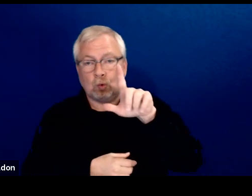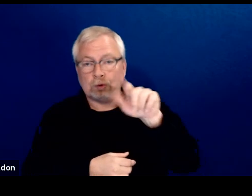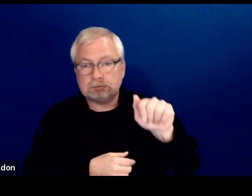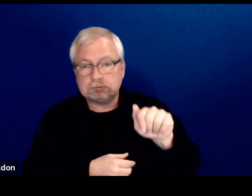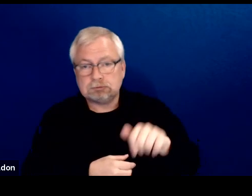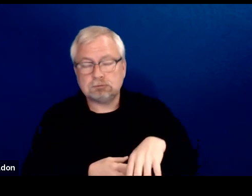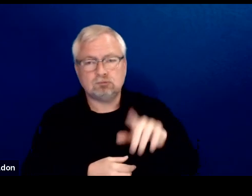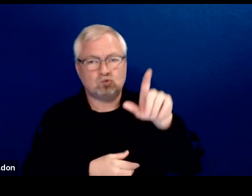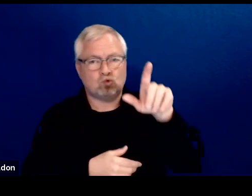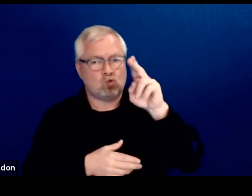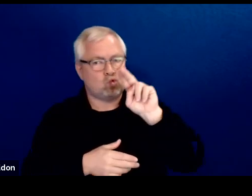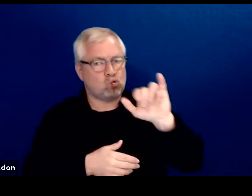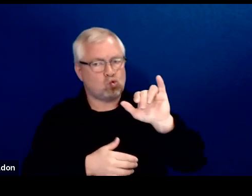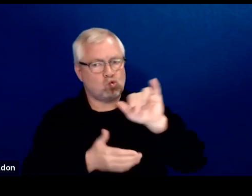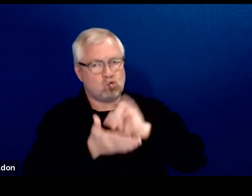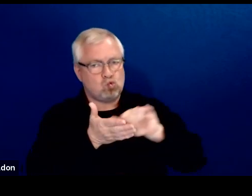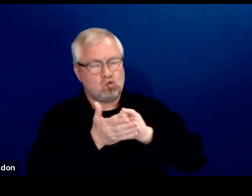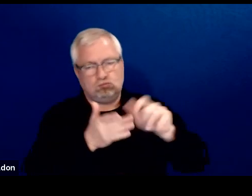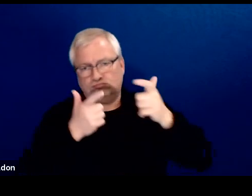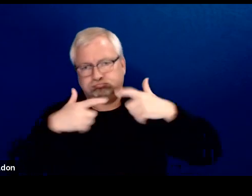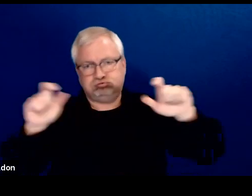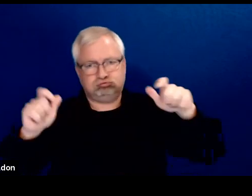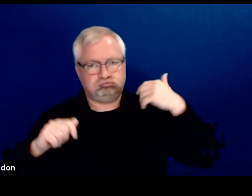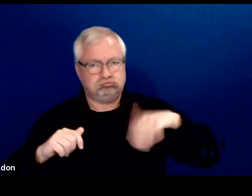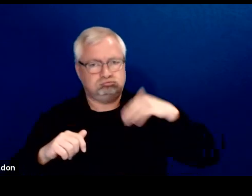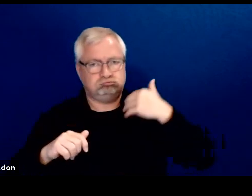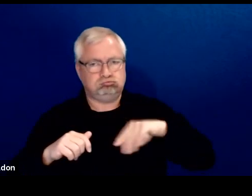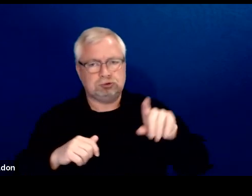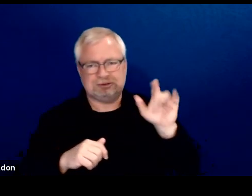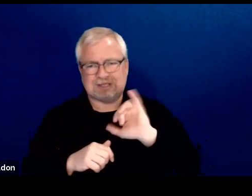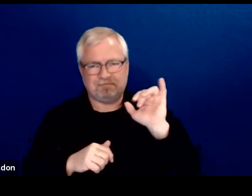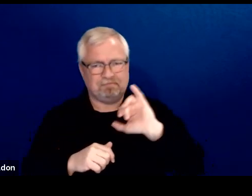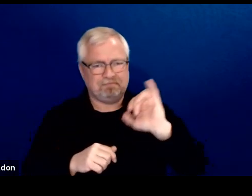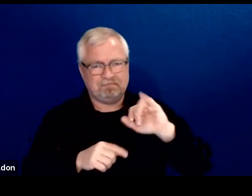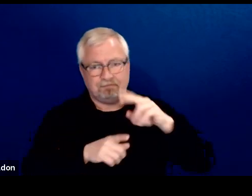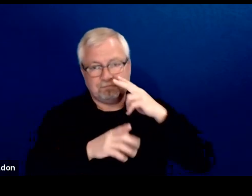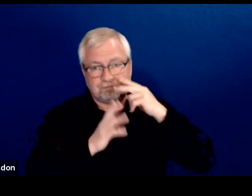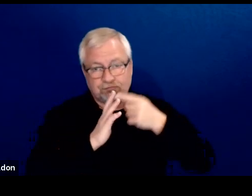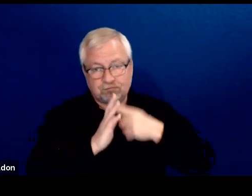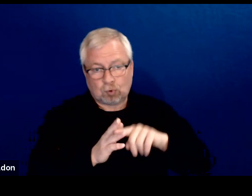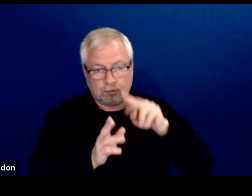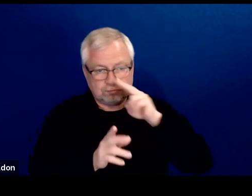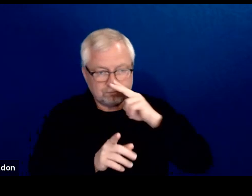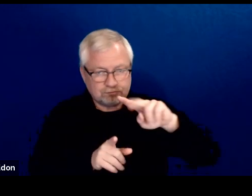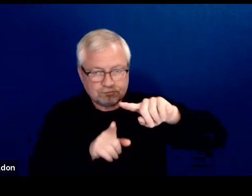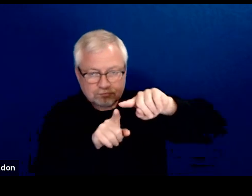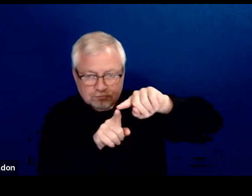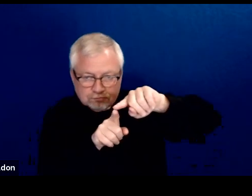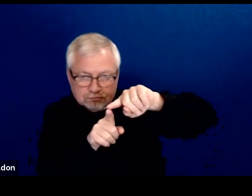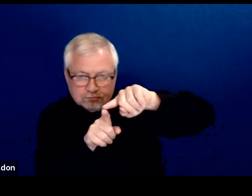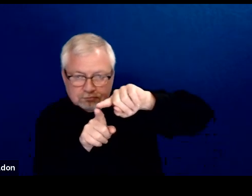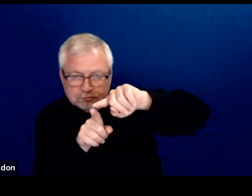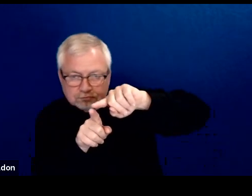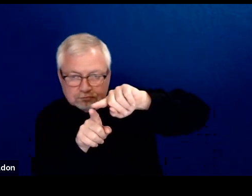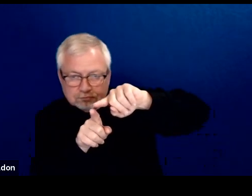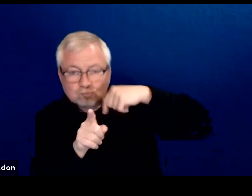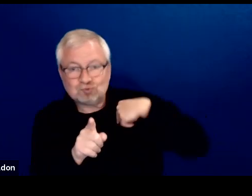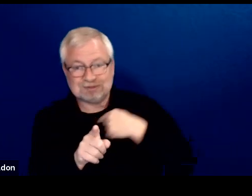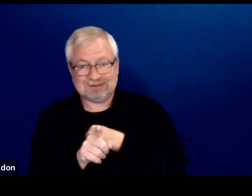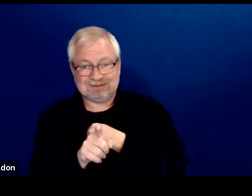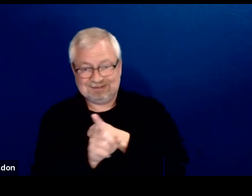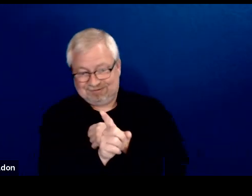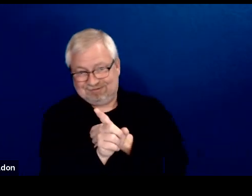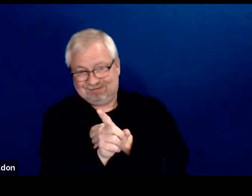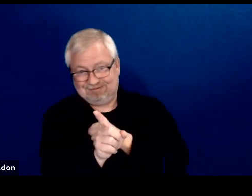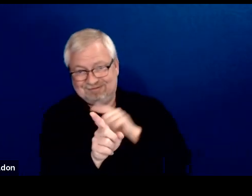one to show that. New York also the same way. If you follow it down, they were the same as us 10 days before this. It